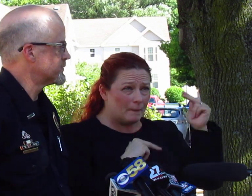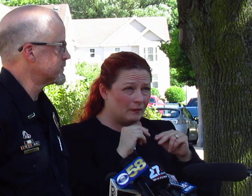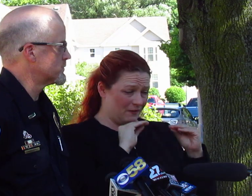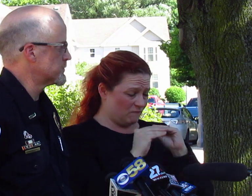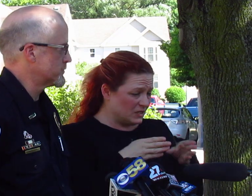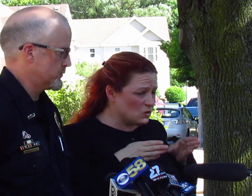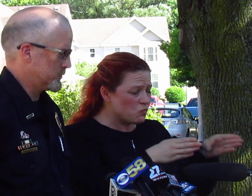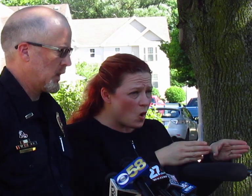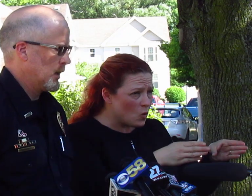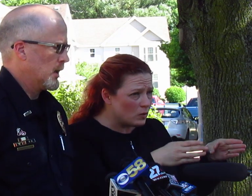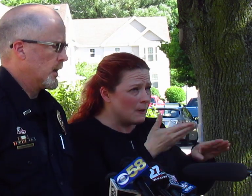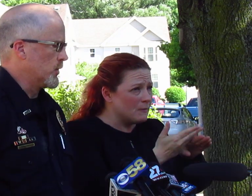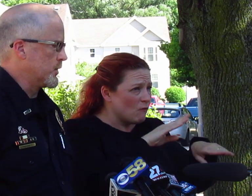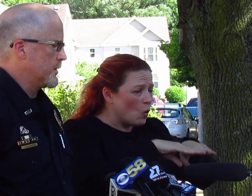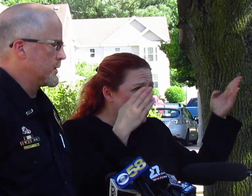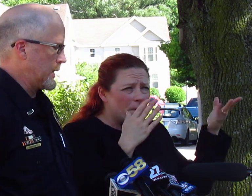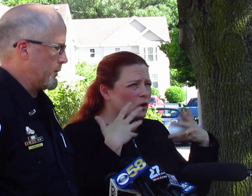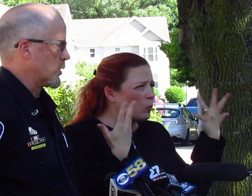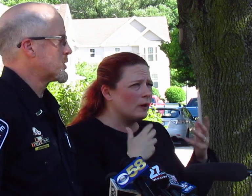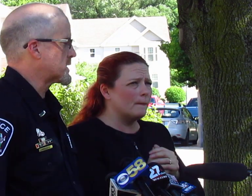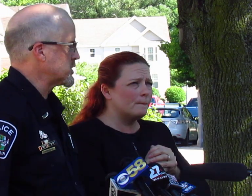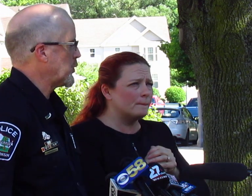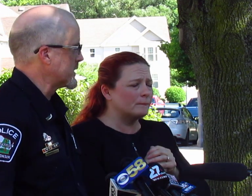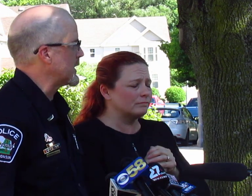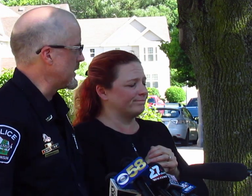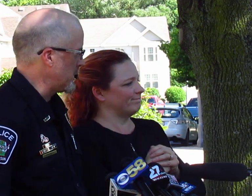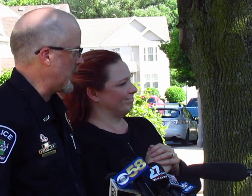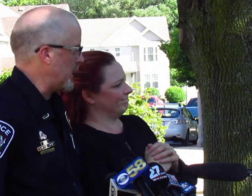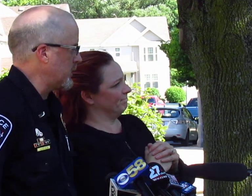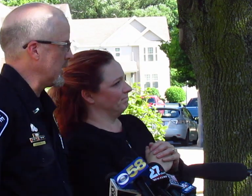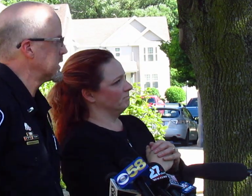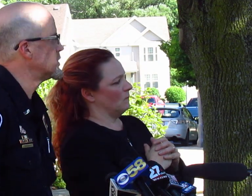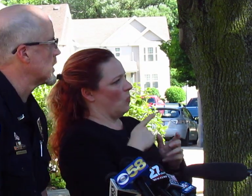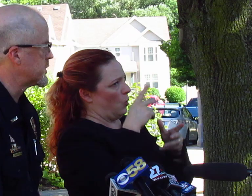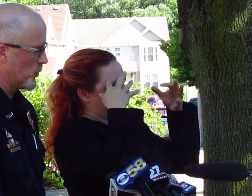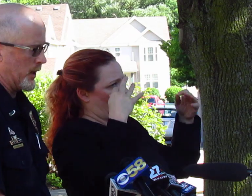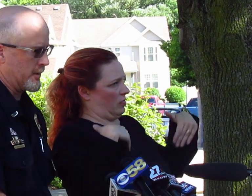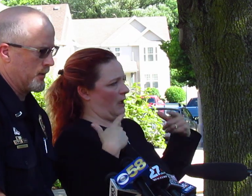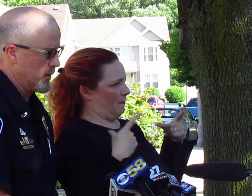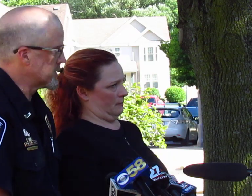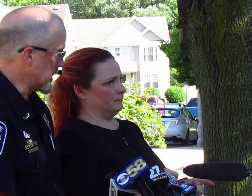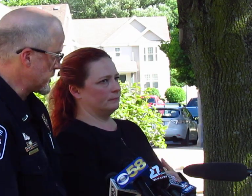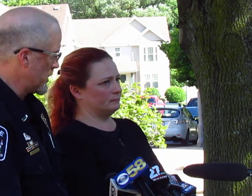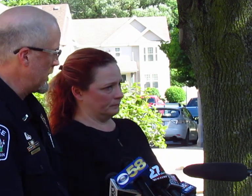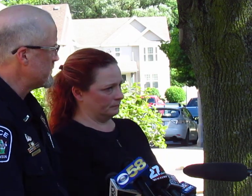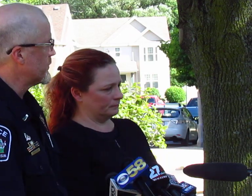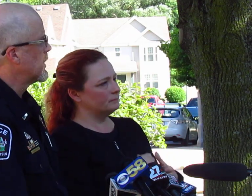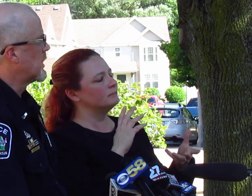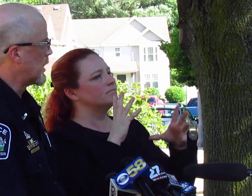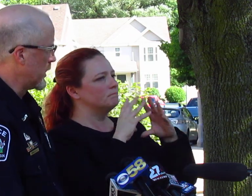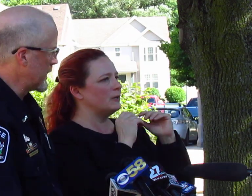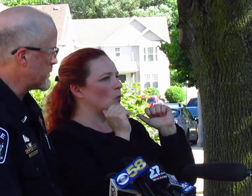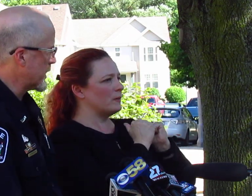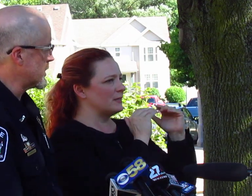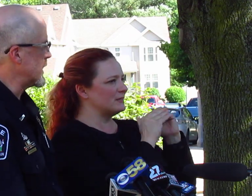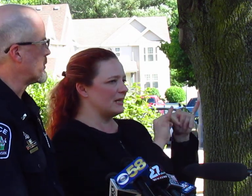road before you open everything back up? Or? Yep, those are decision points that need to be made in conjunction with city engineering,